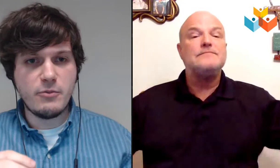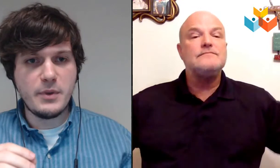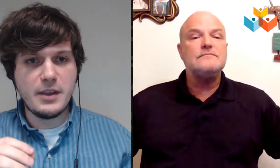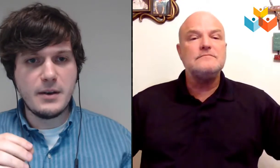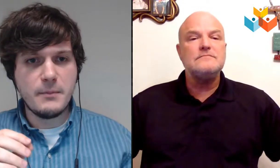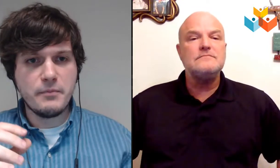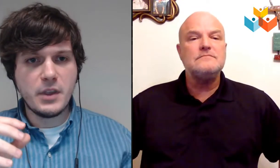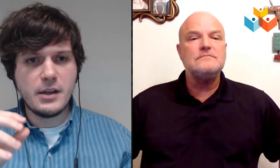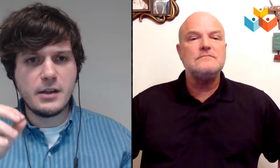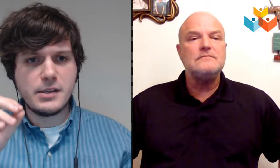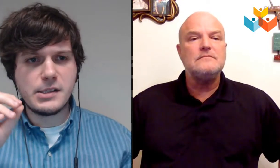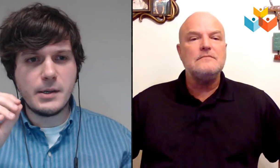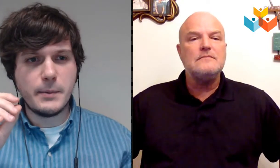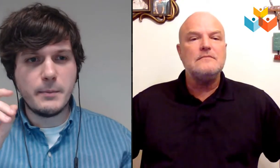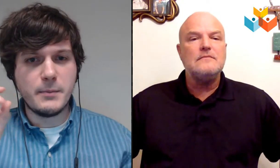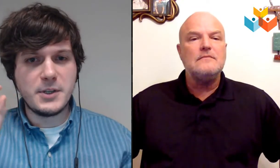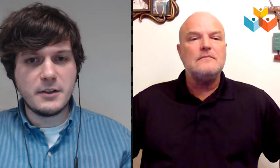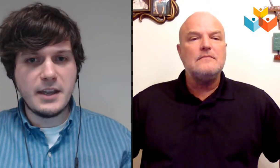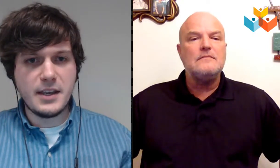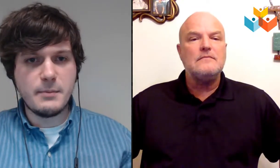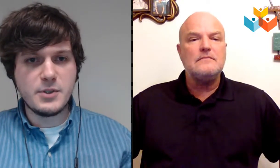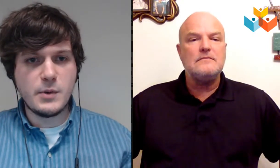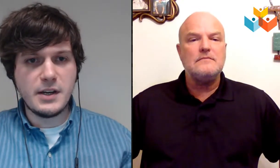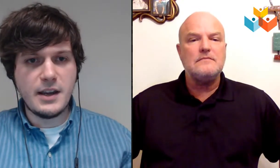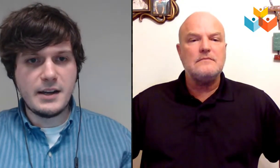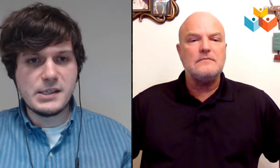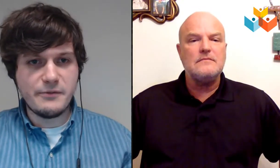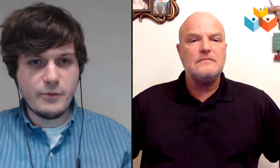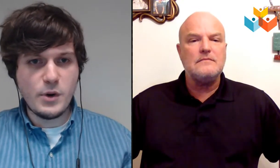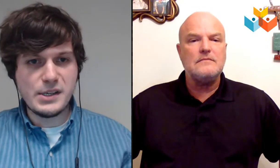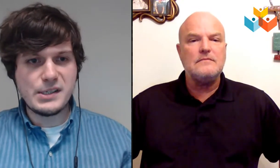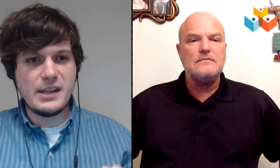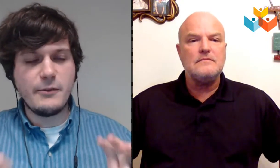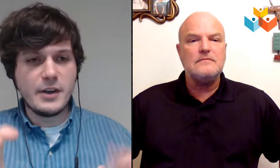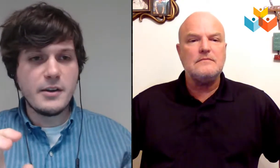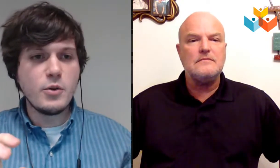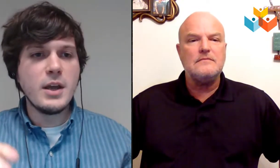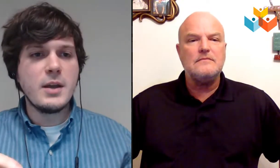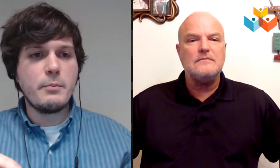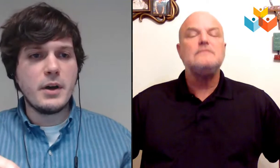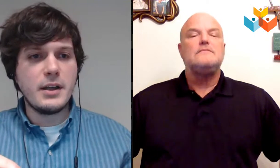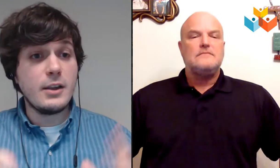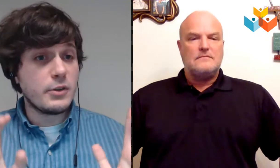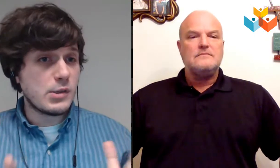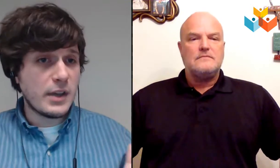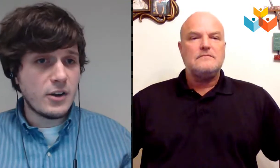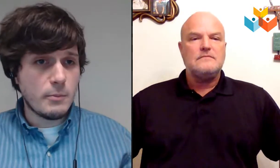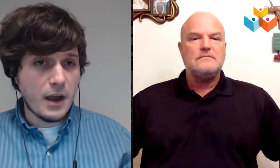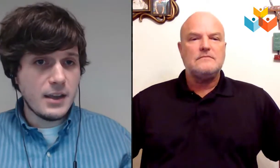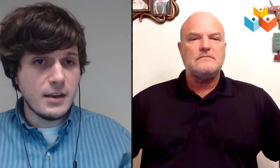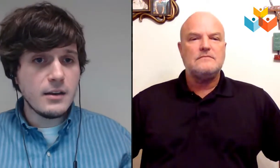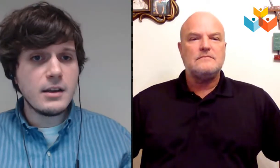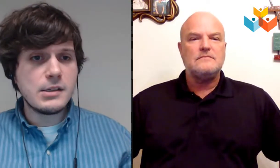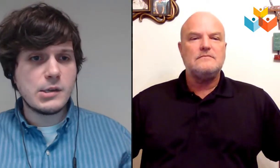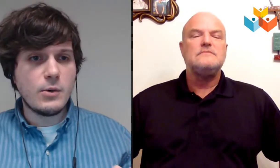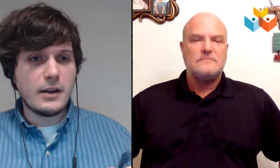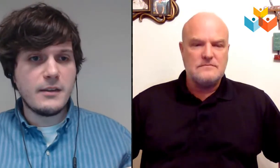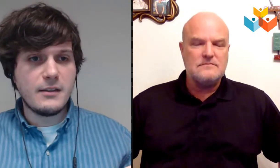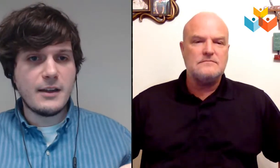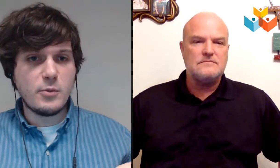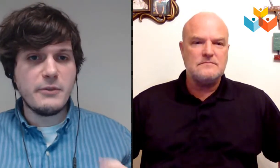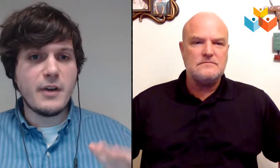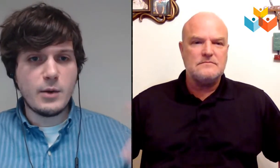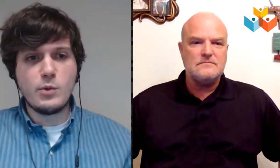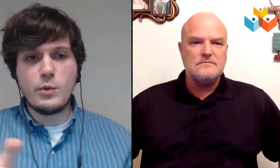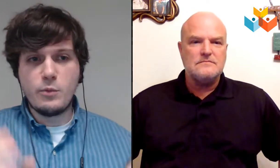there may have been some delay between Eddie's voice and the video, but it looks okay on my end. So I